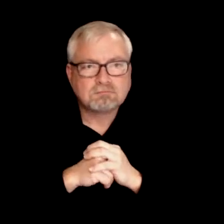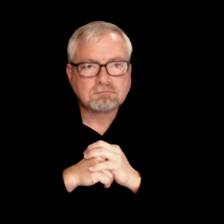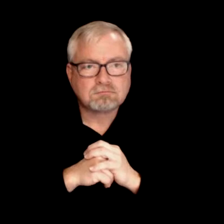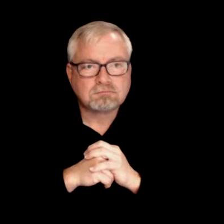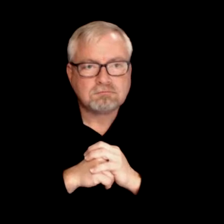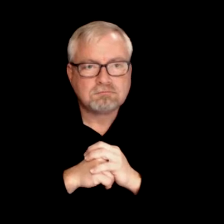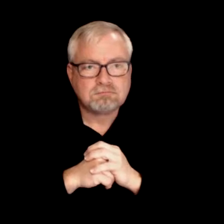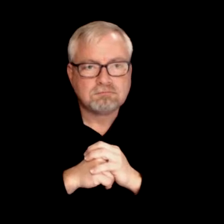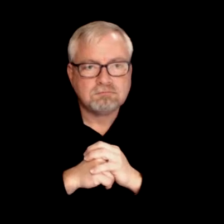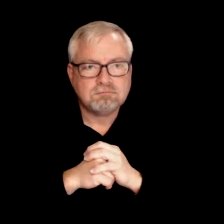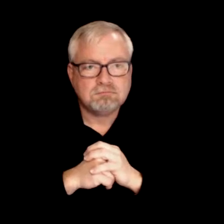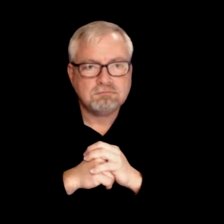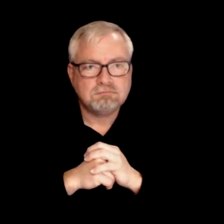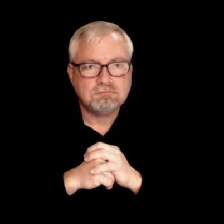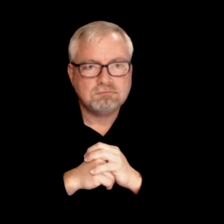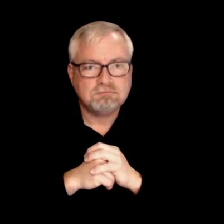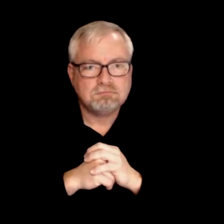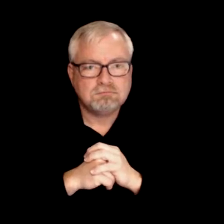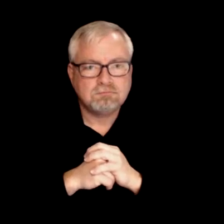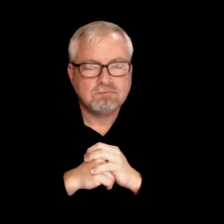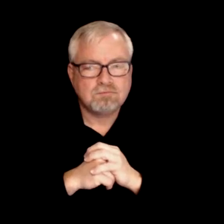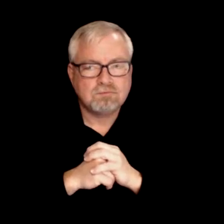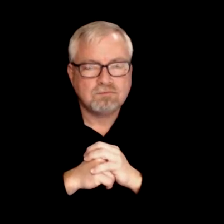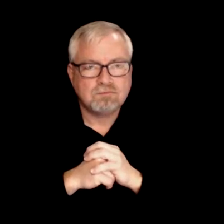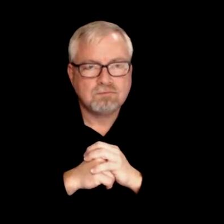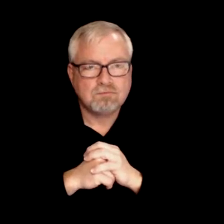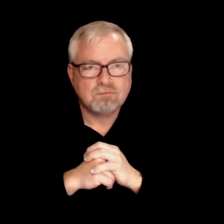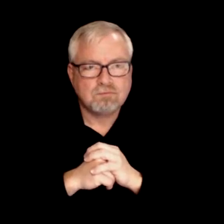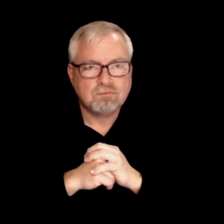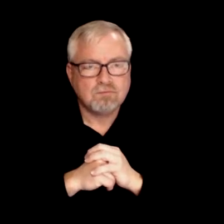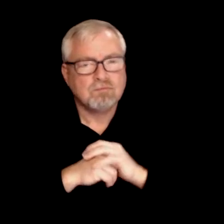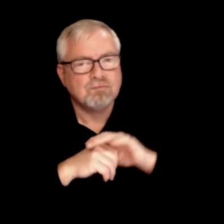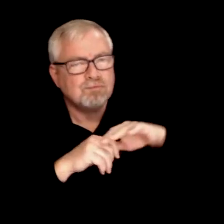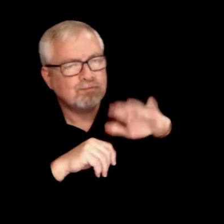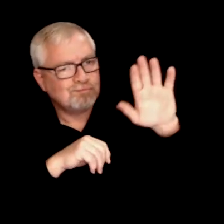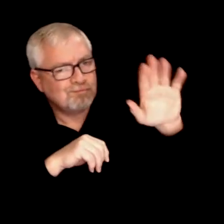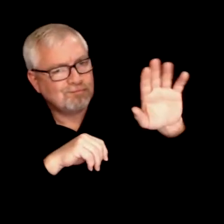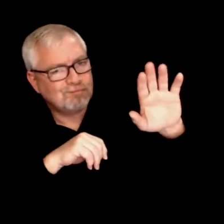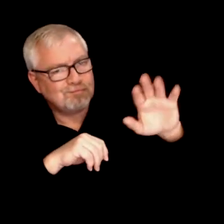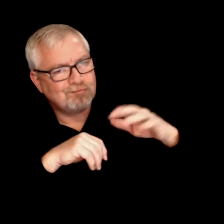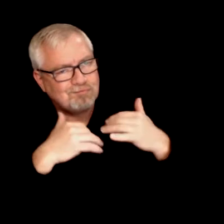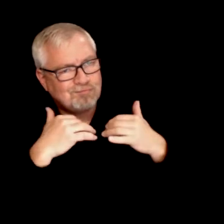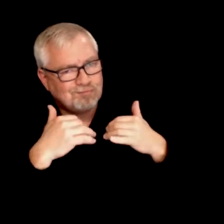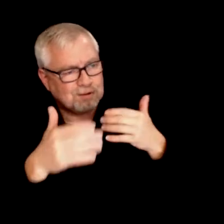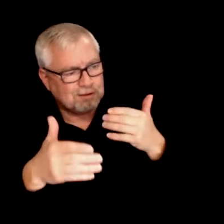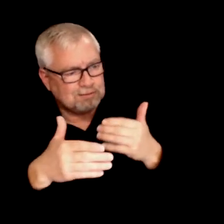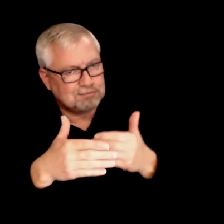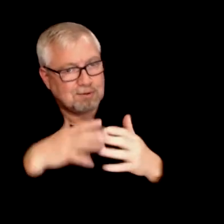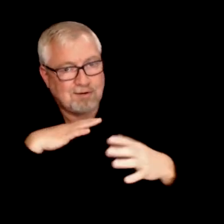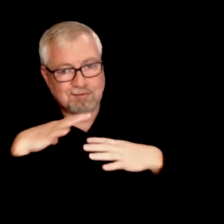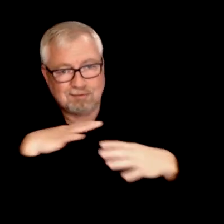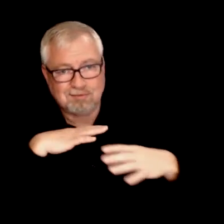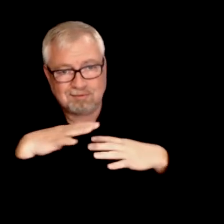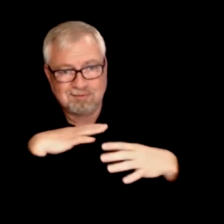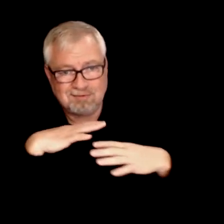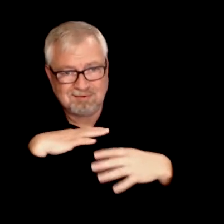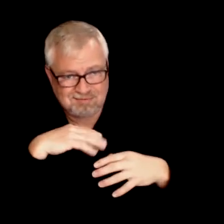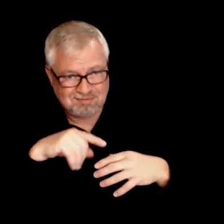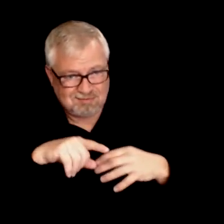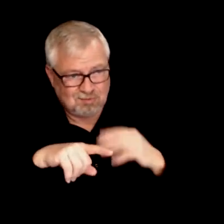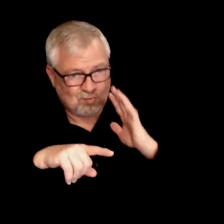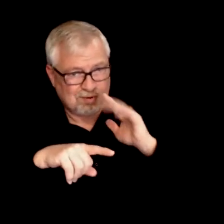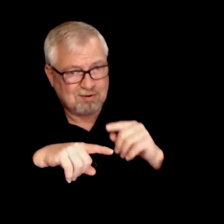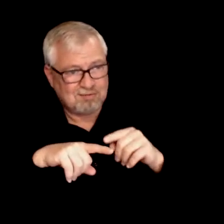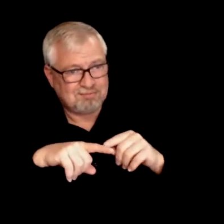You guys are having to close some testing sites over the holidays this week and next week. Is this going to create any sort of blind spots as you are